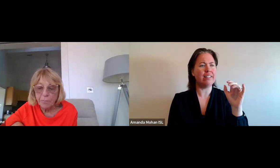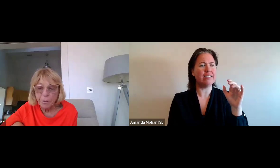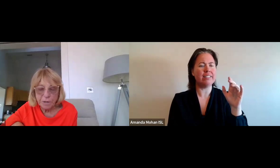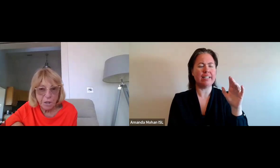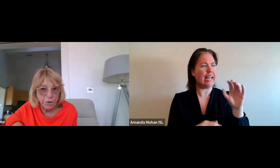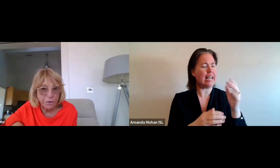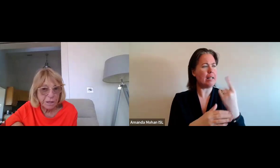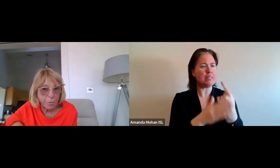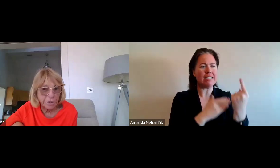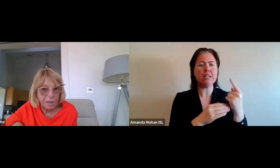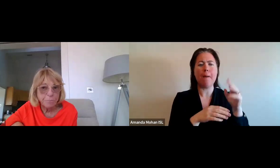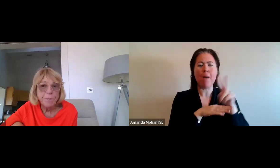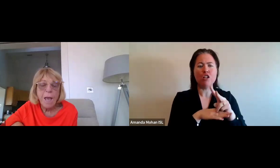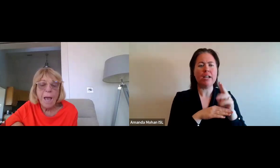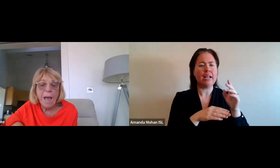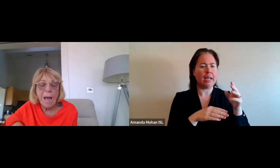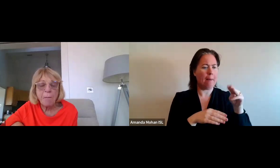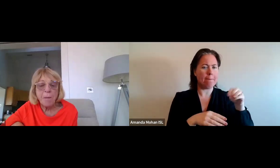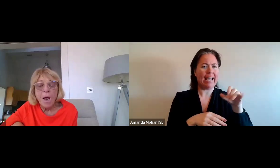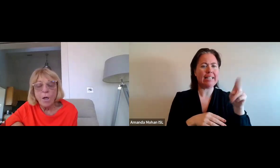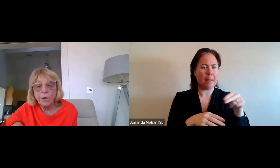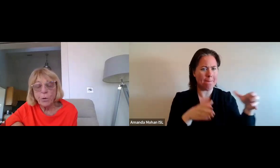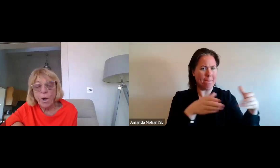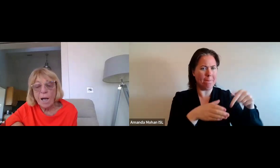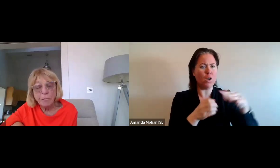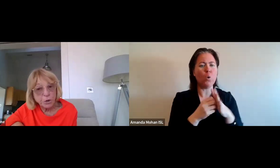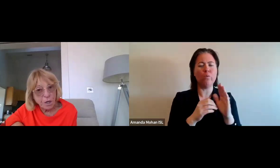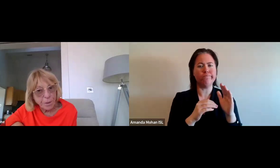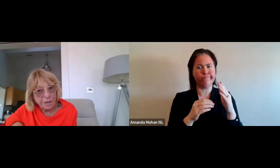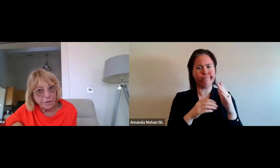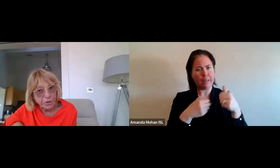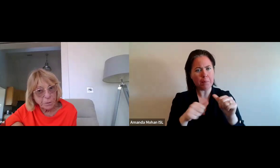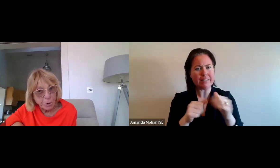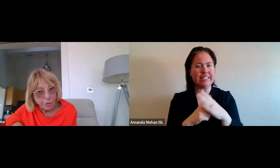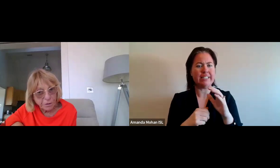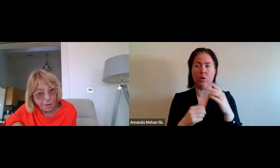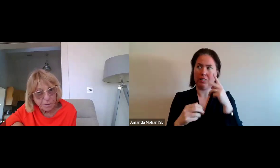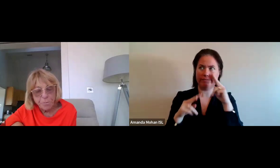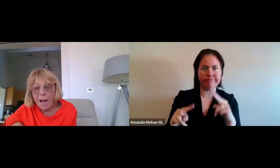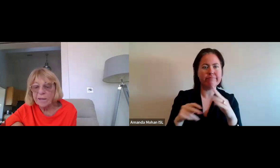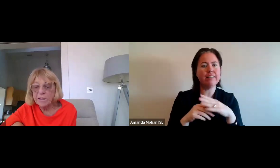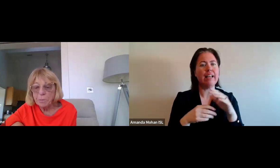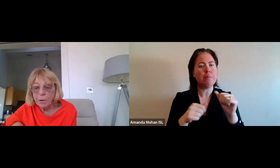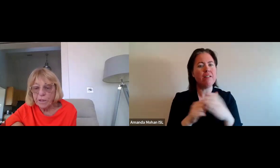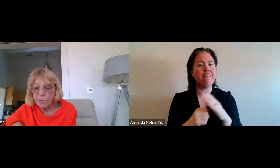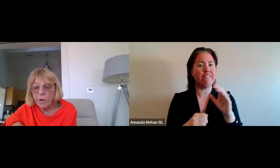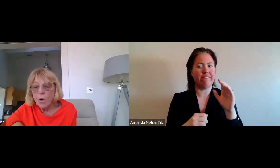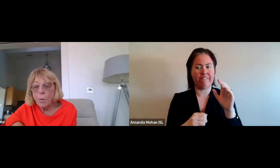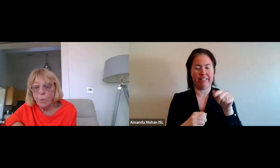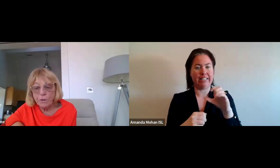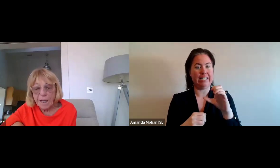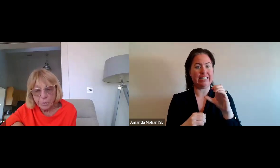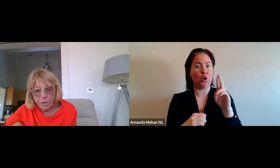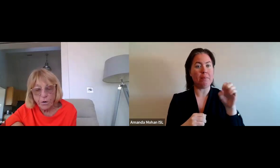overseeing the implementation of the CRPD. So I'm the chairperson of the DPO network, and the DPO